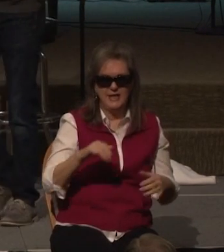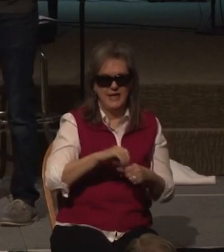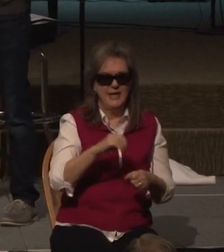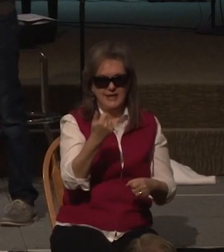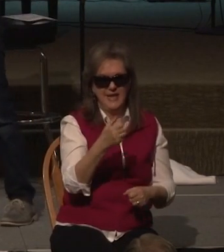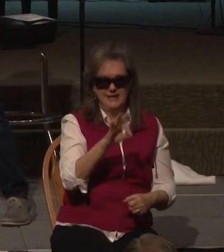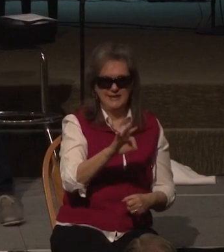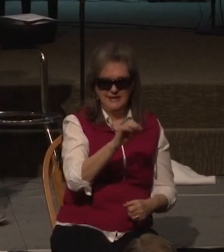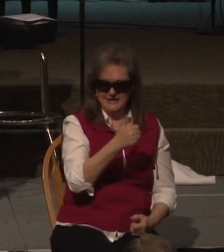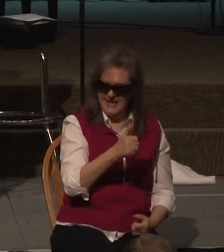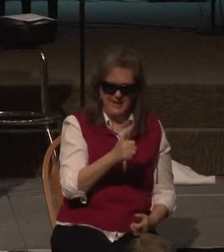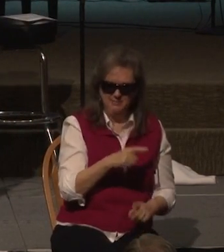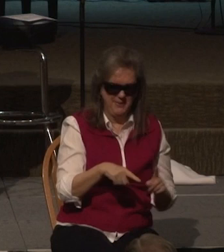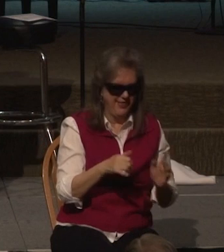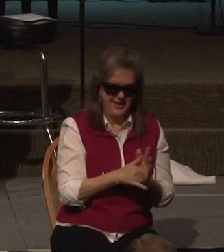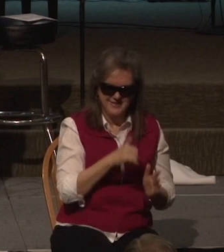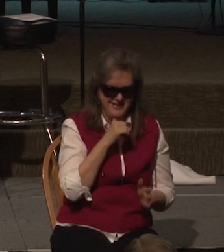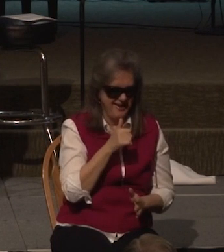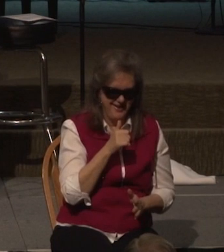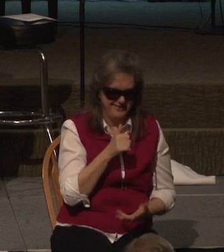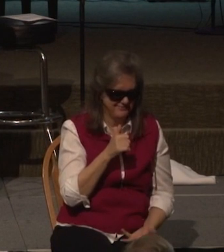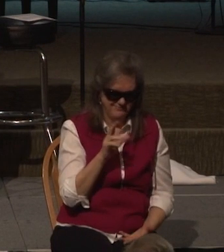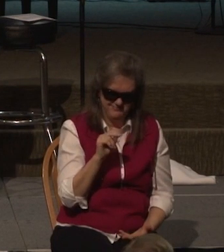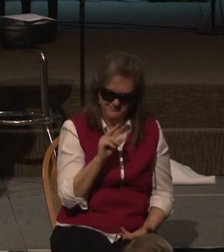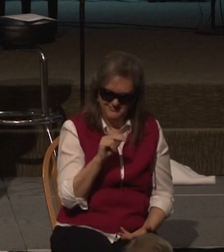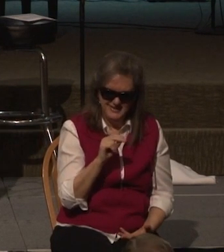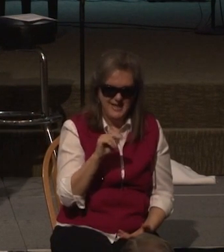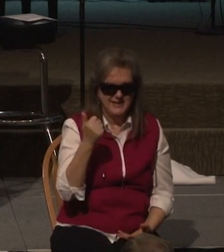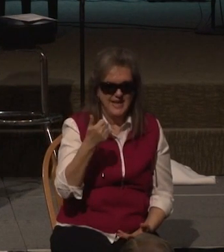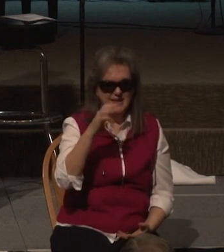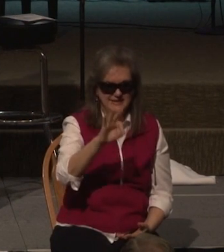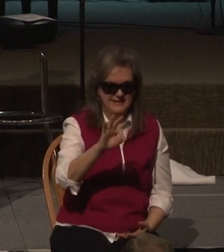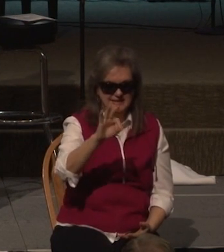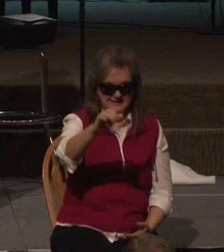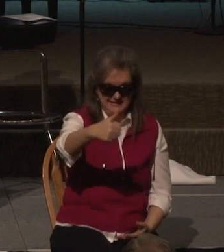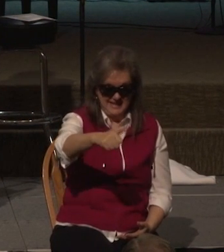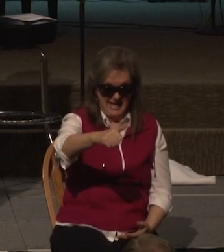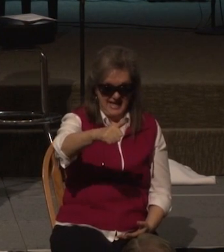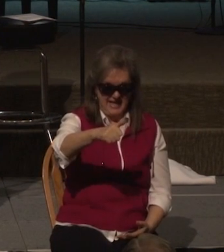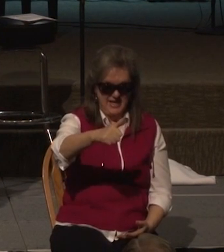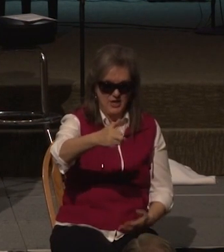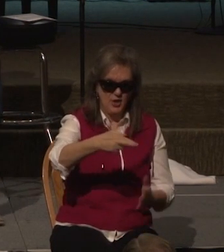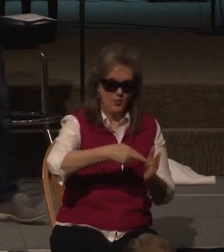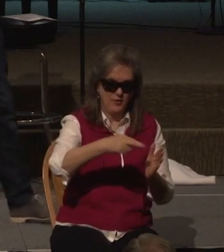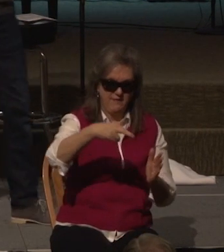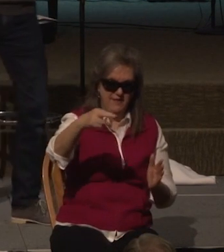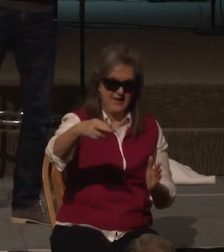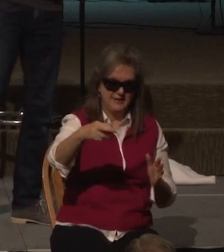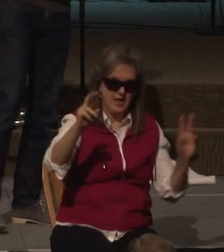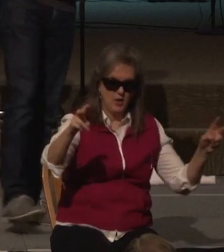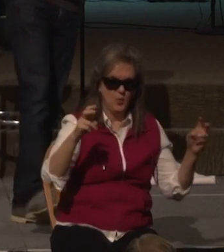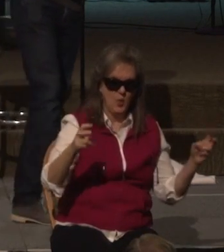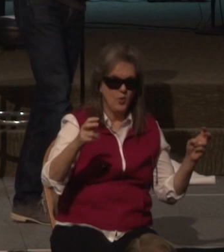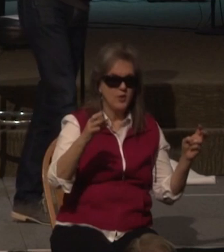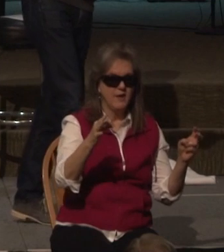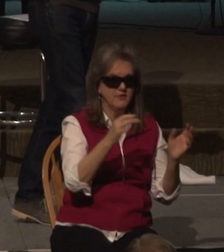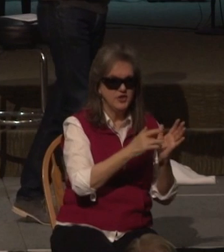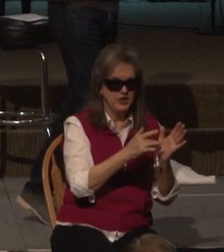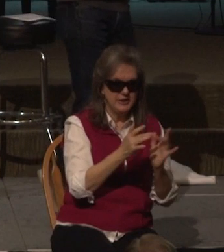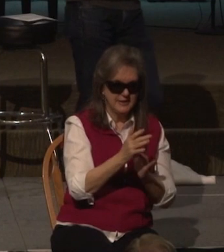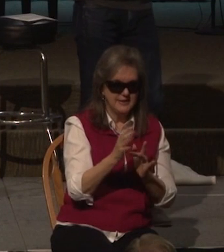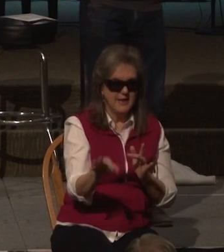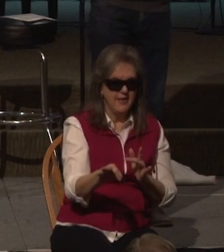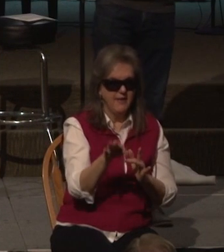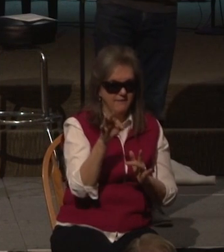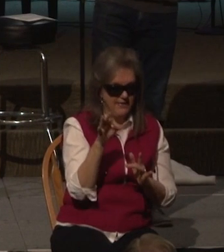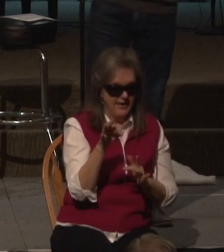that really wasn't the case. You see, what 1910 reflected was a quote of Jesus that we